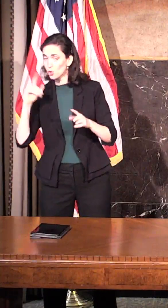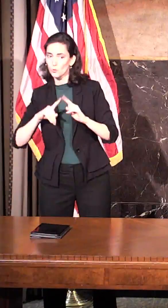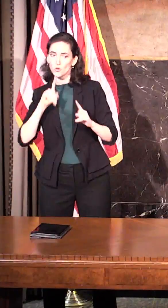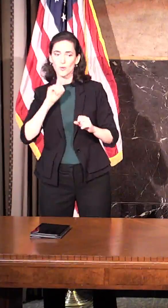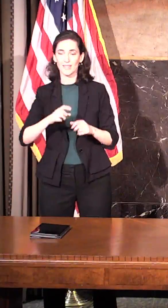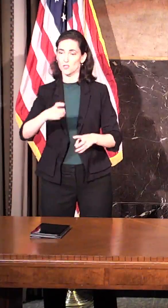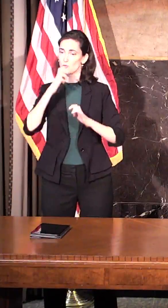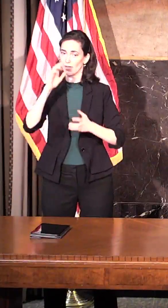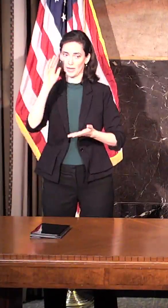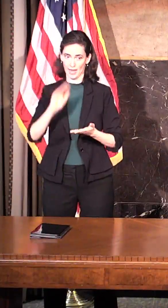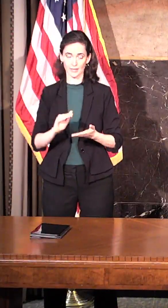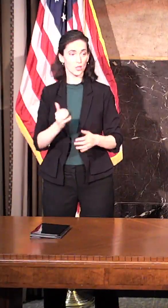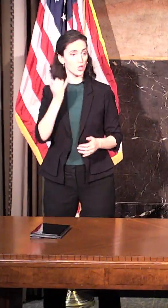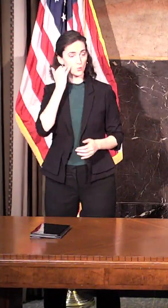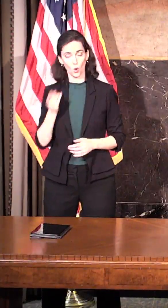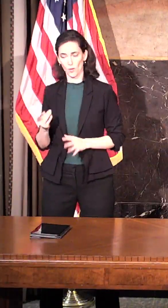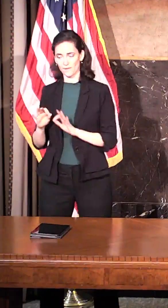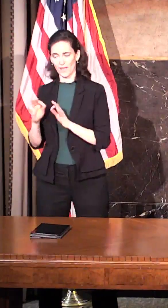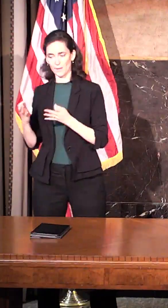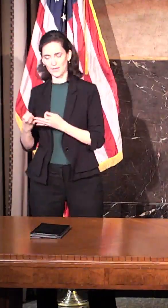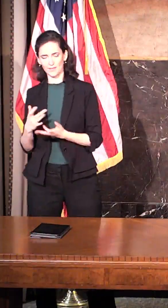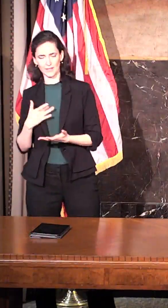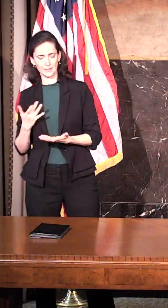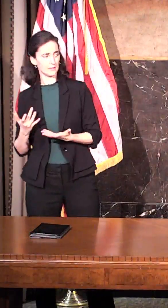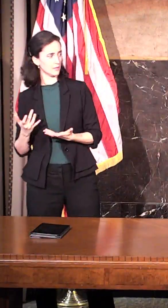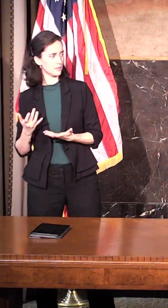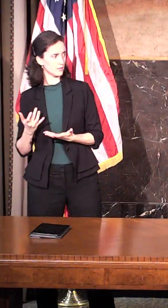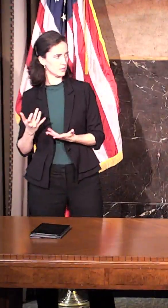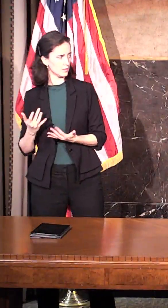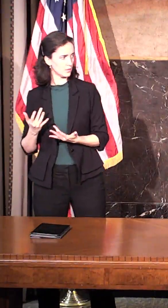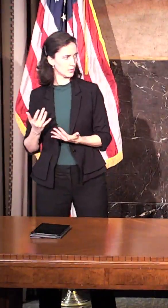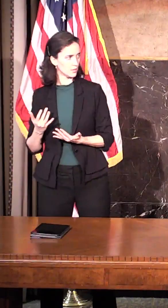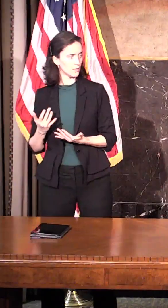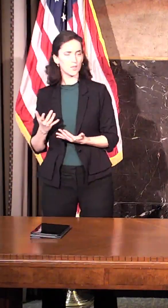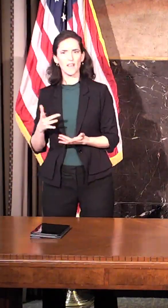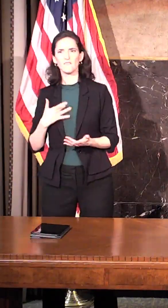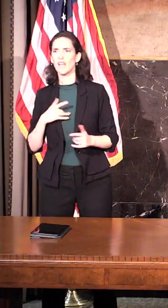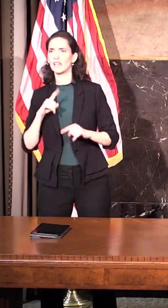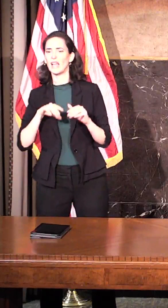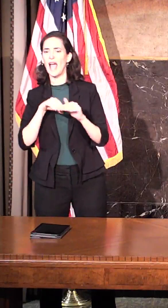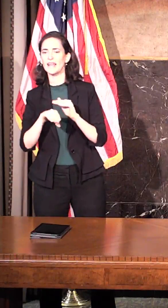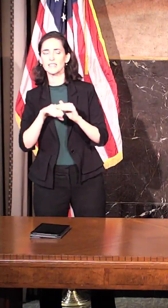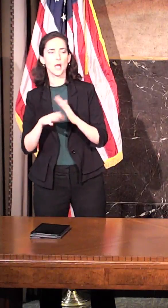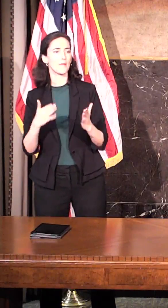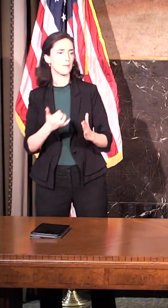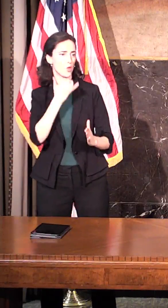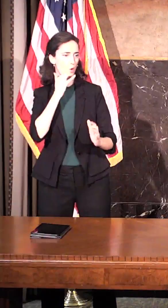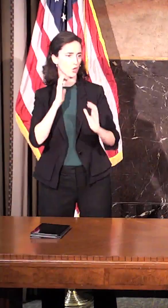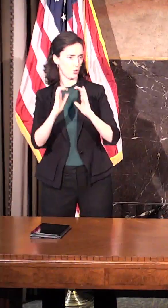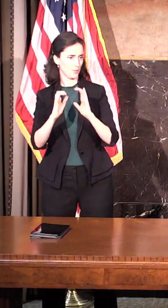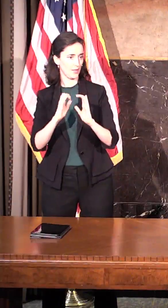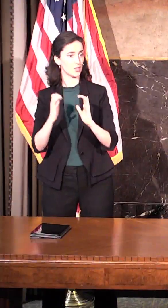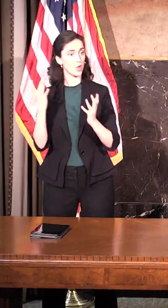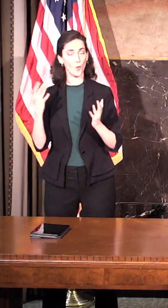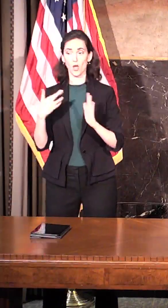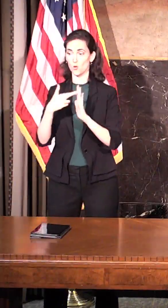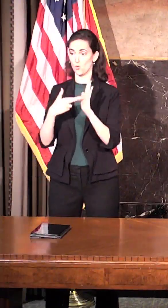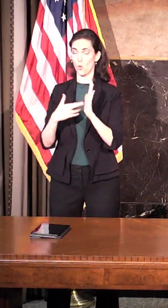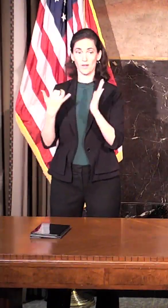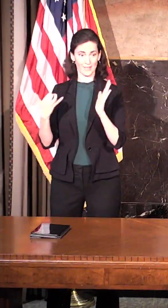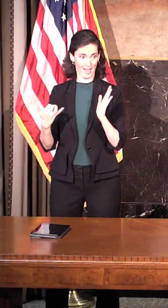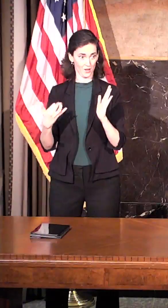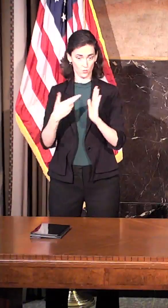if a family doesn't feel like they have visitation access, I think there's probably some communication barrier going on because the actual rules right now are